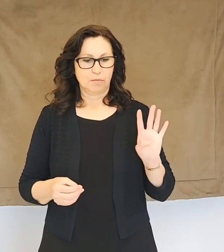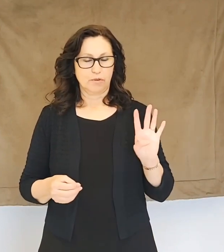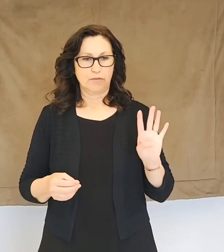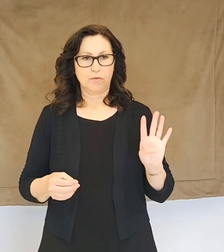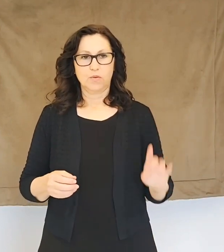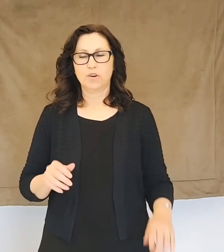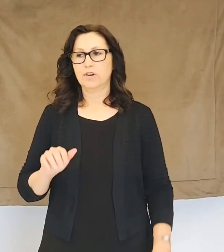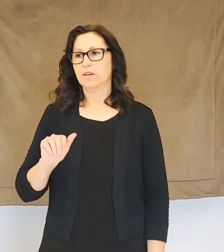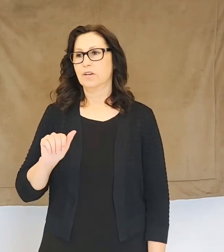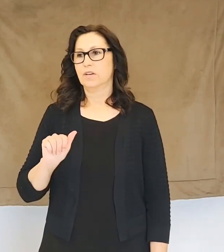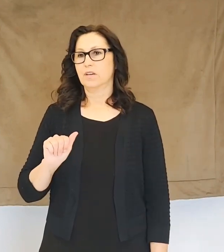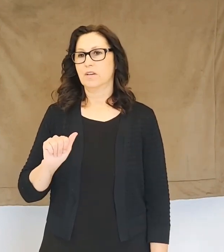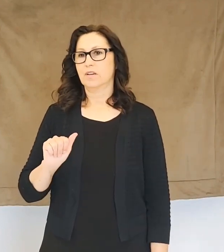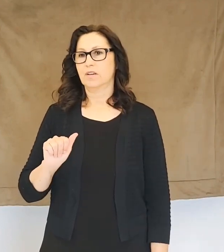Number four,